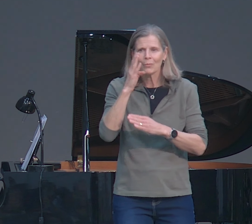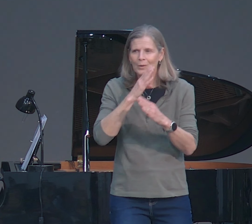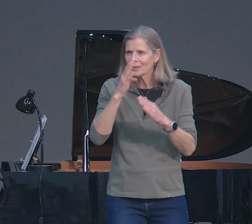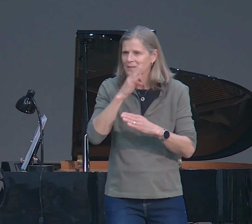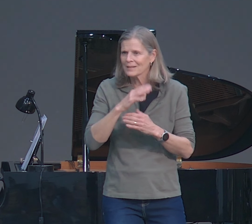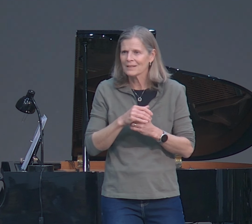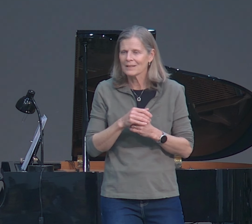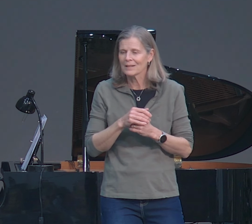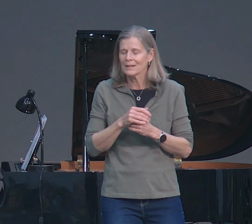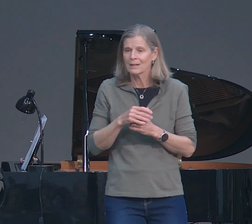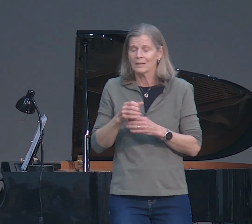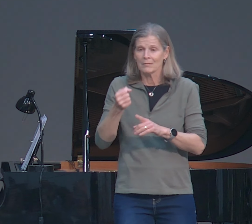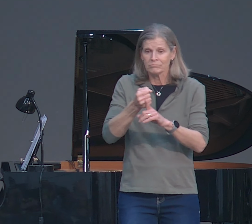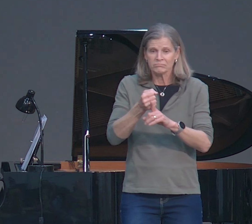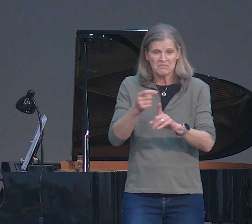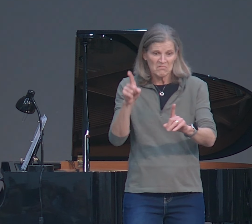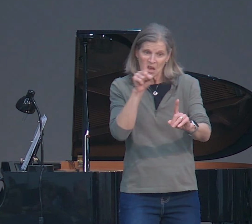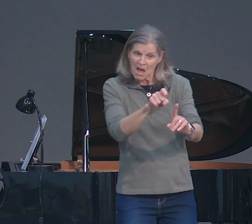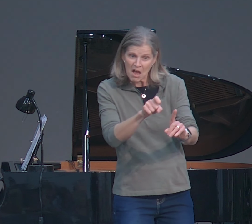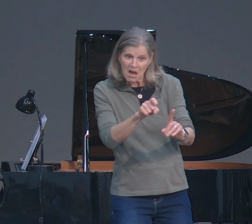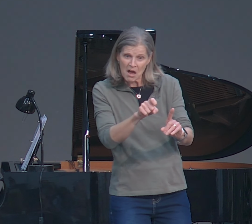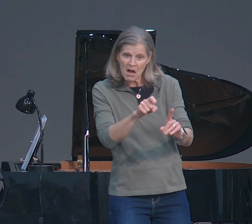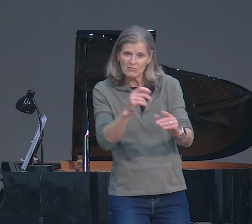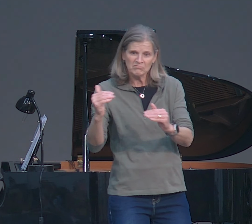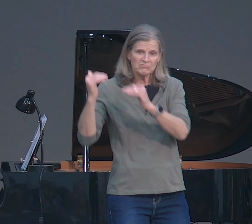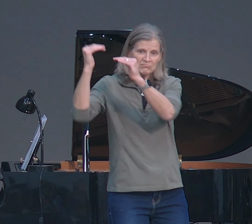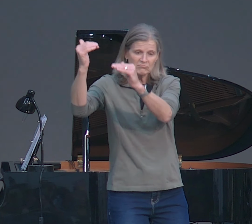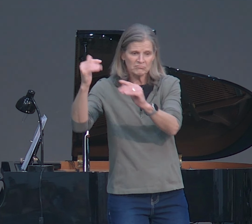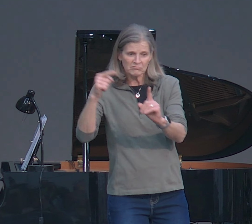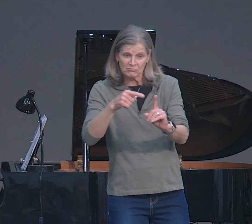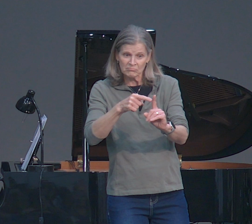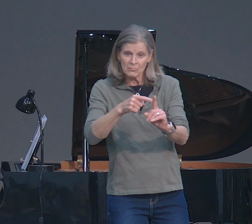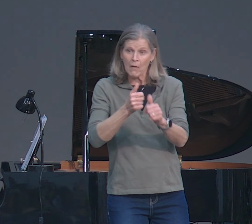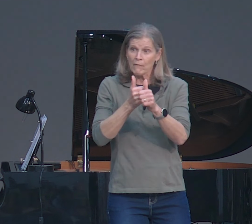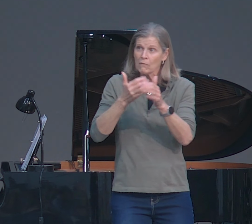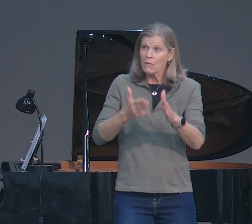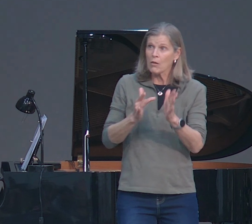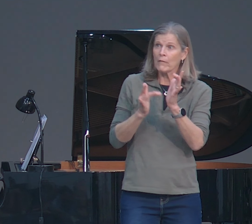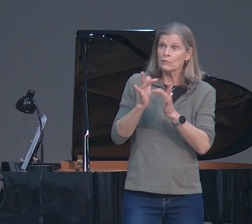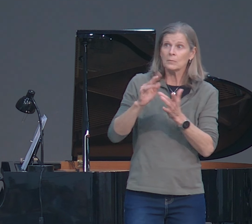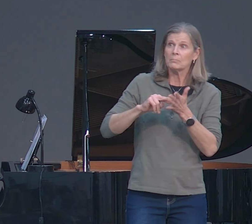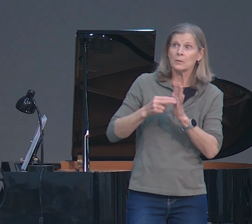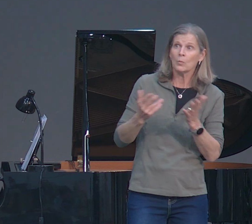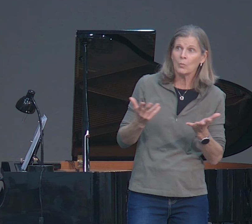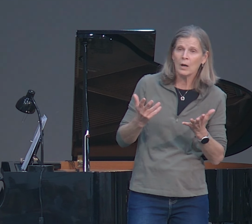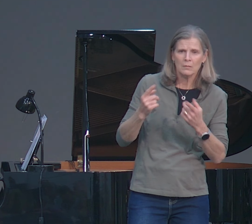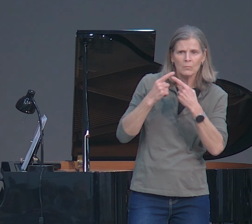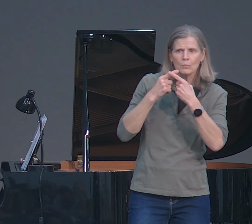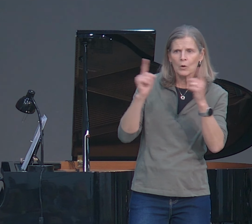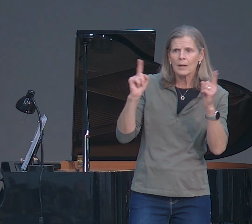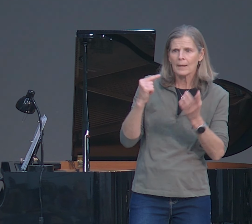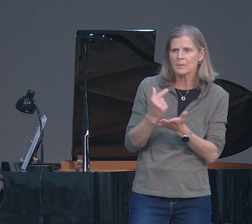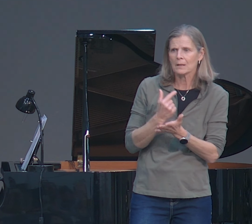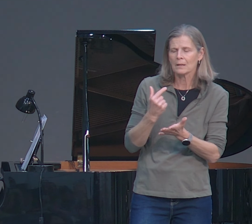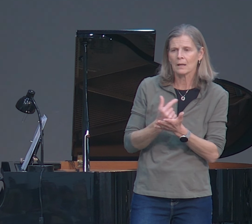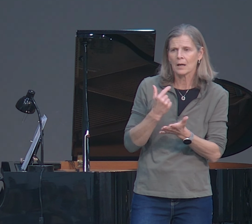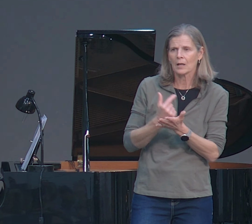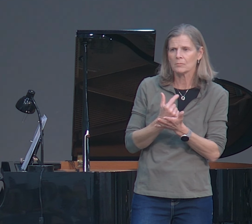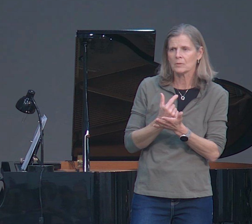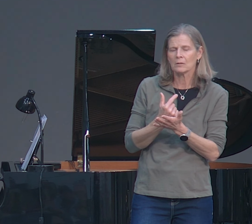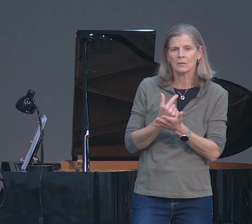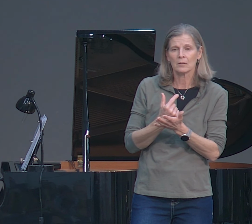When you're put on the spot before the elite, when being a follower of Jesus means proclaiming the gospel